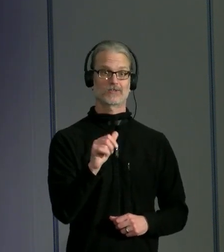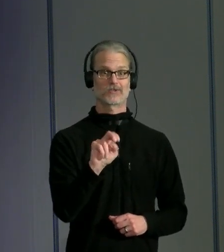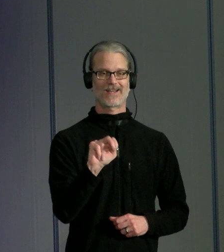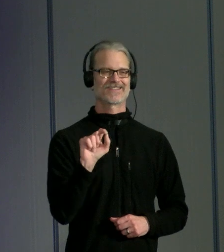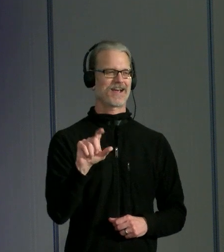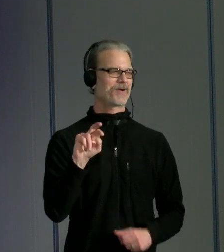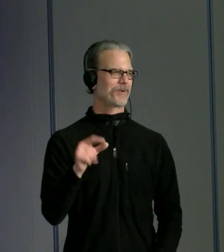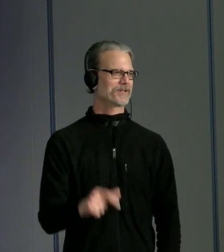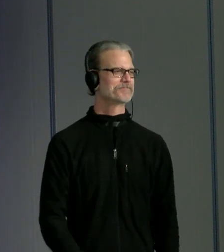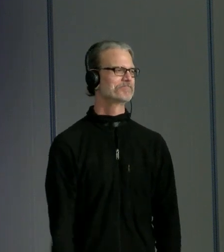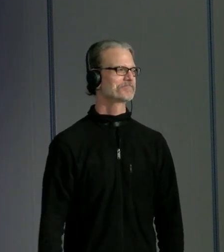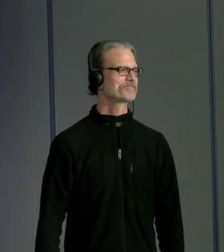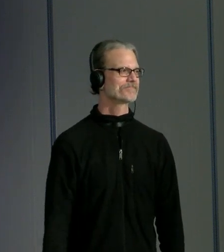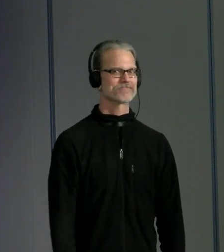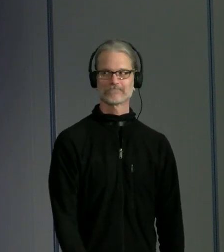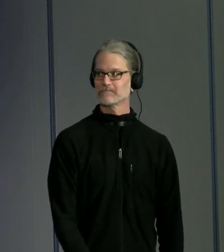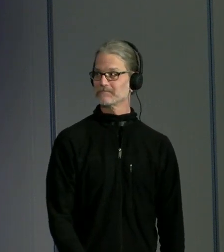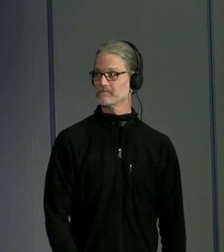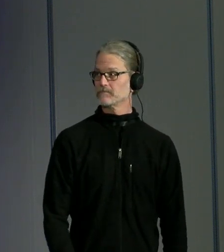jan@askjan.org.